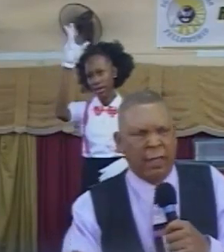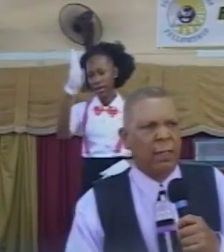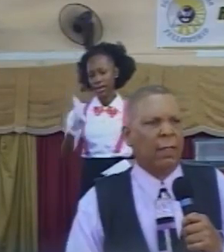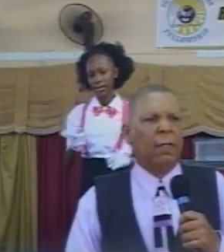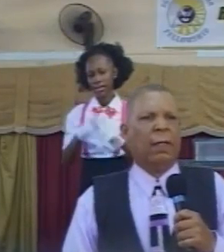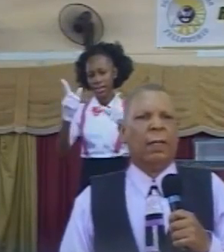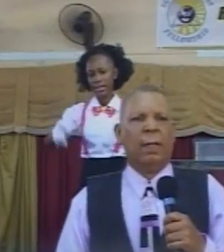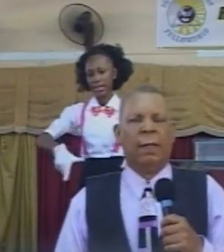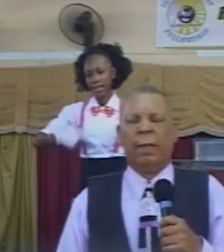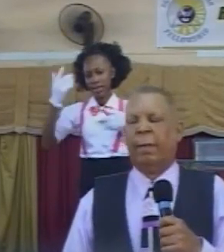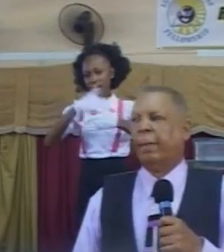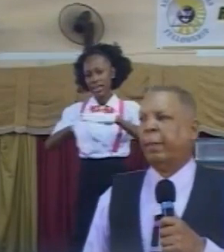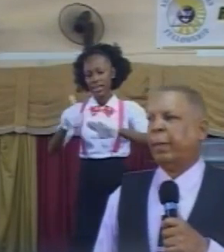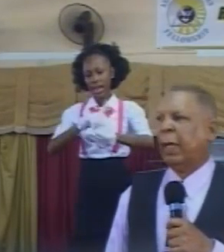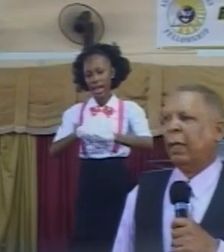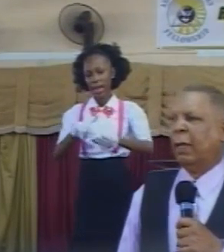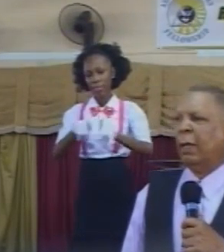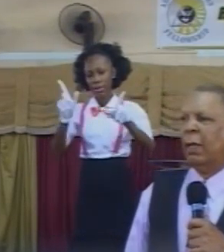eternity.